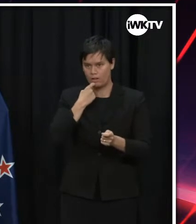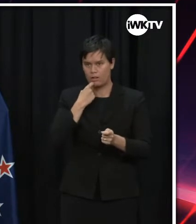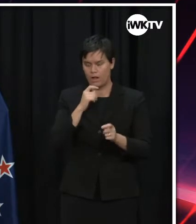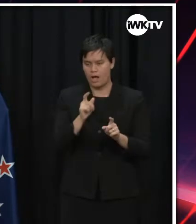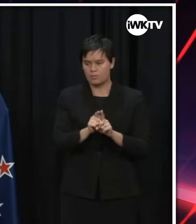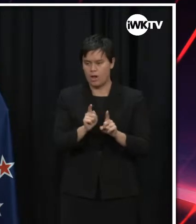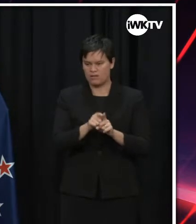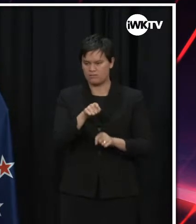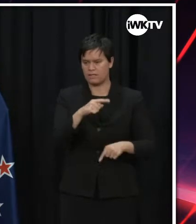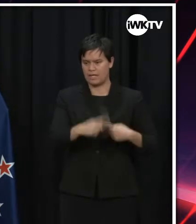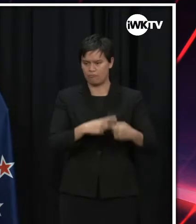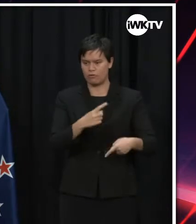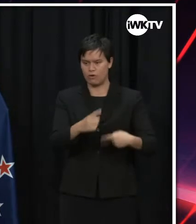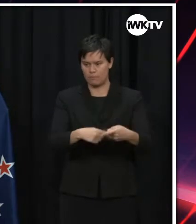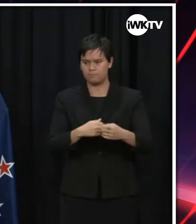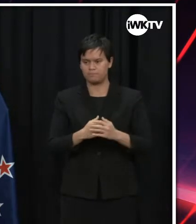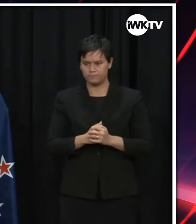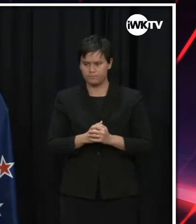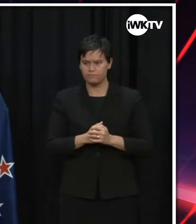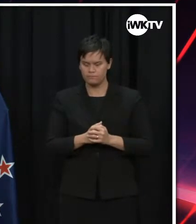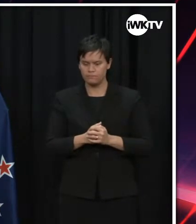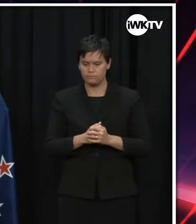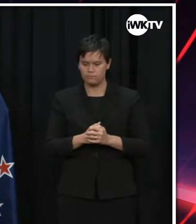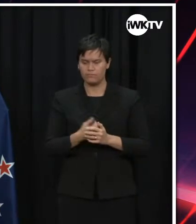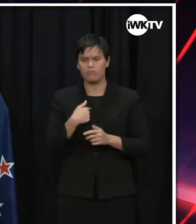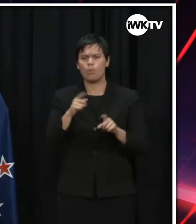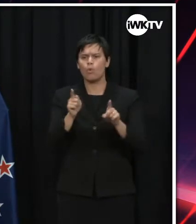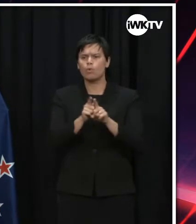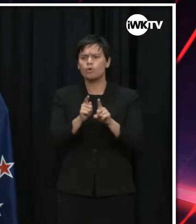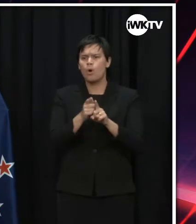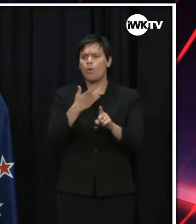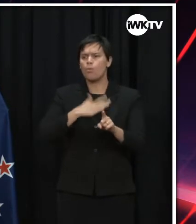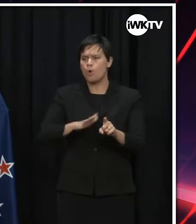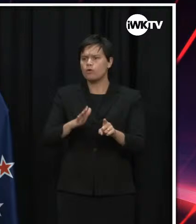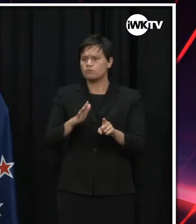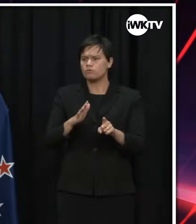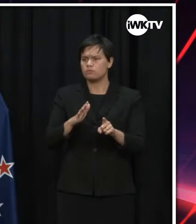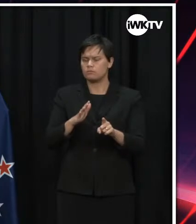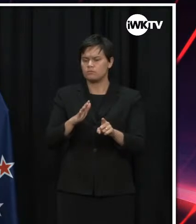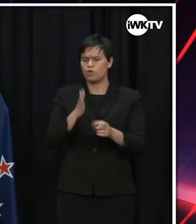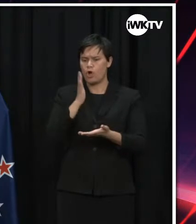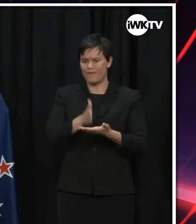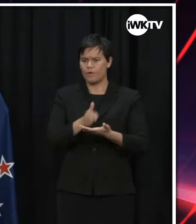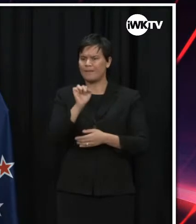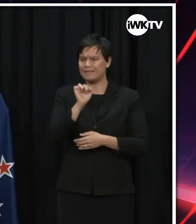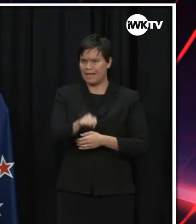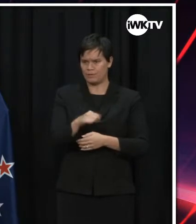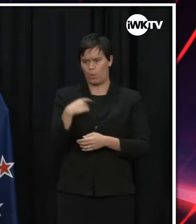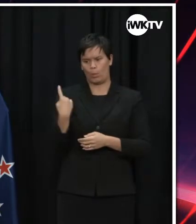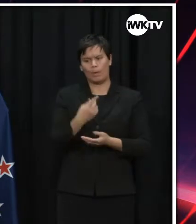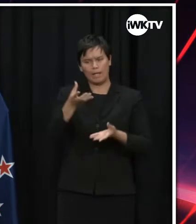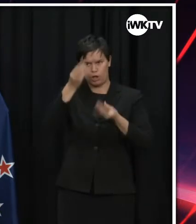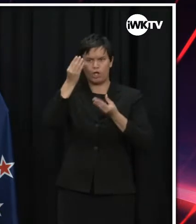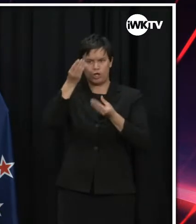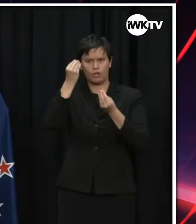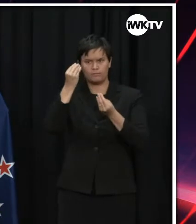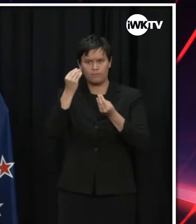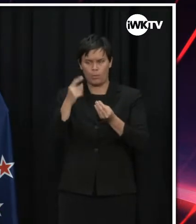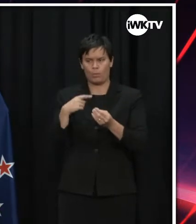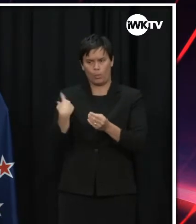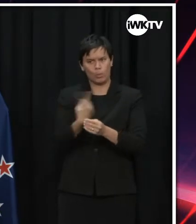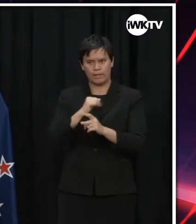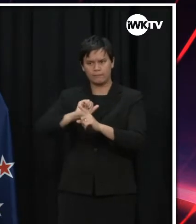managed isolation facilities. I can also confirm that the lessons learned from this experience and the changes made at the